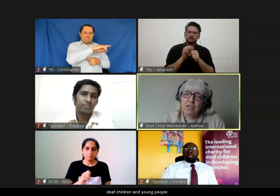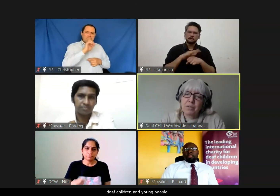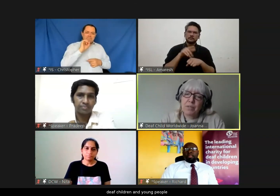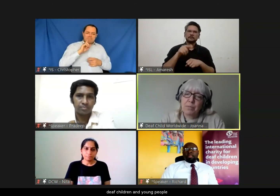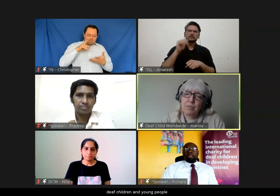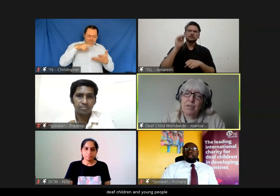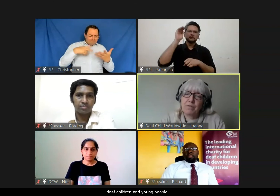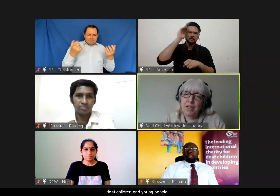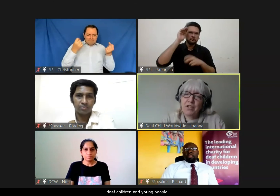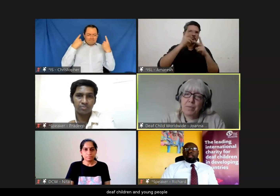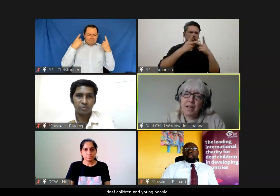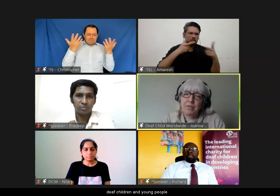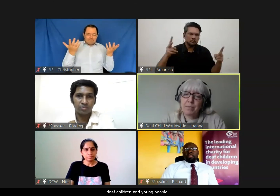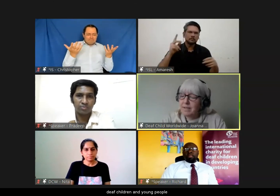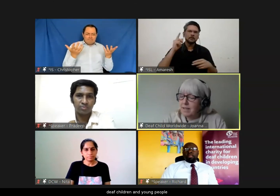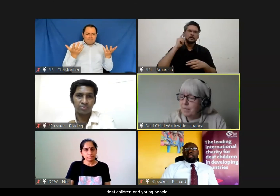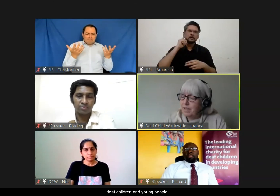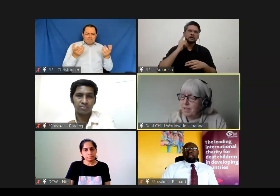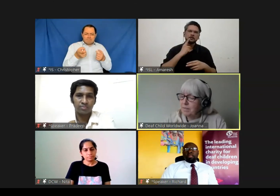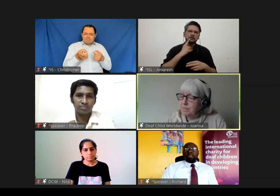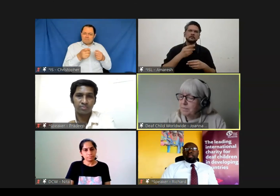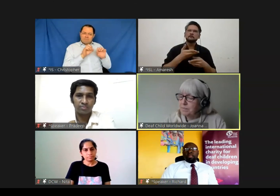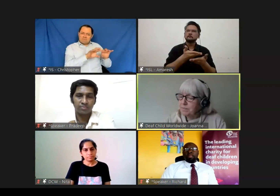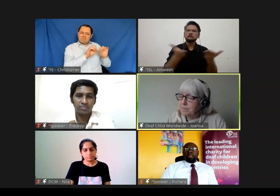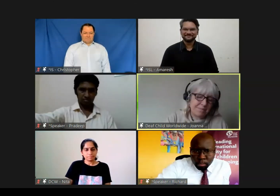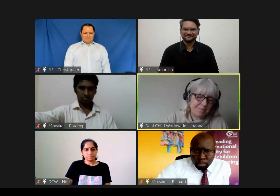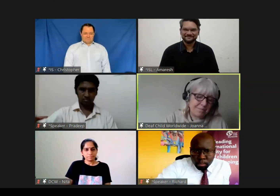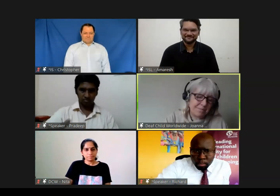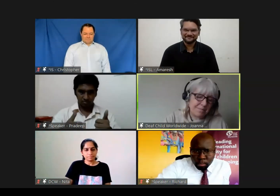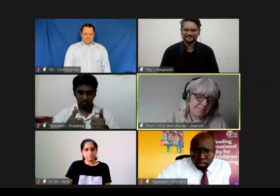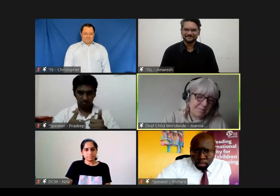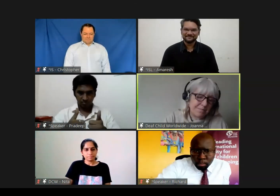children and young people, information about the pandemic.